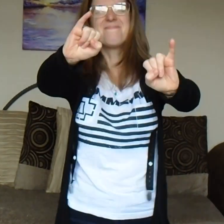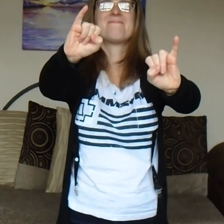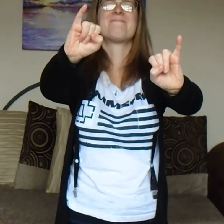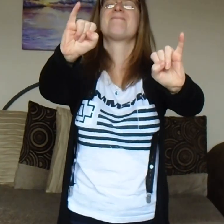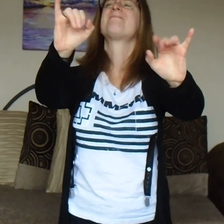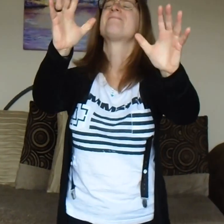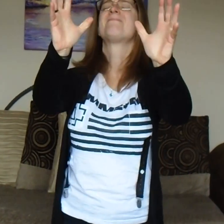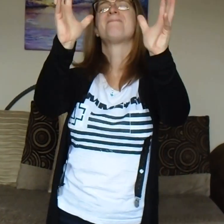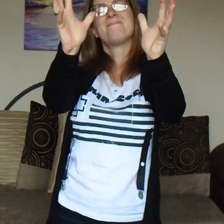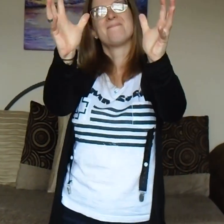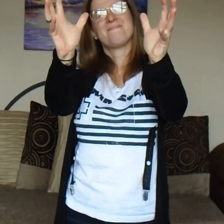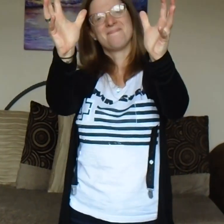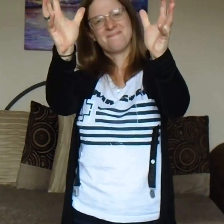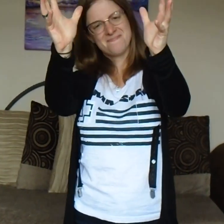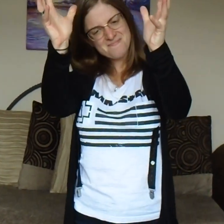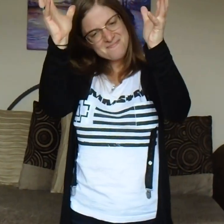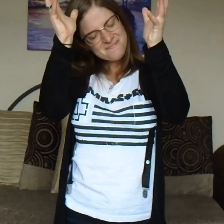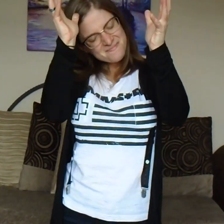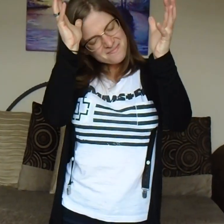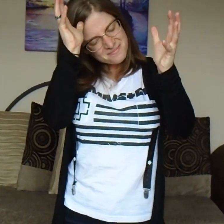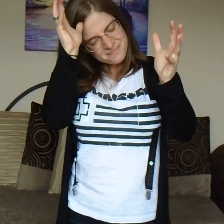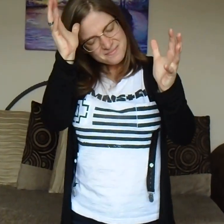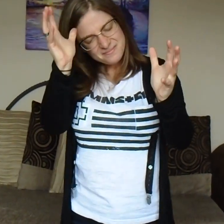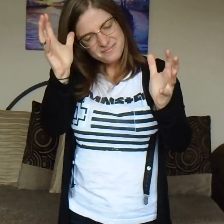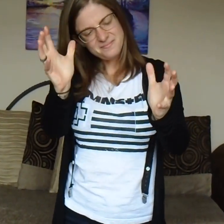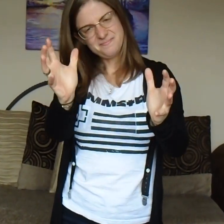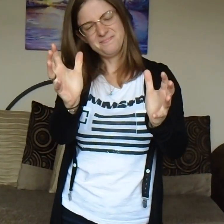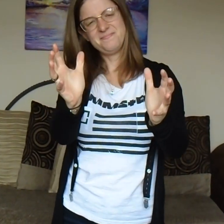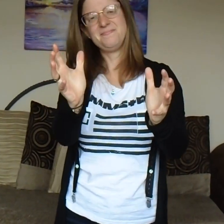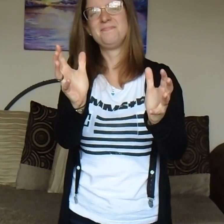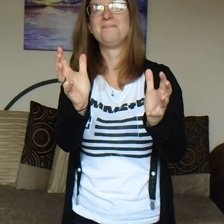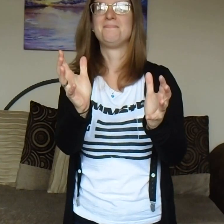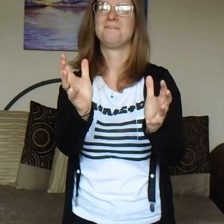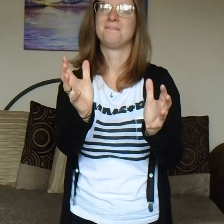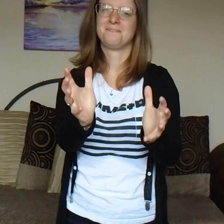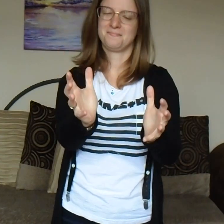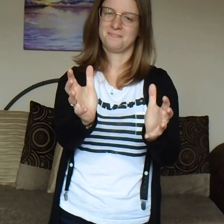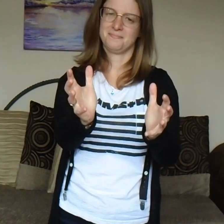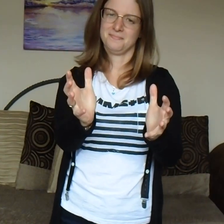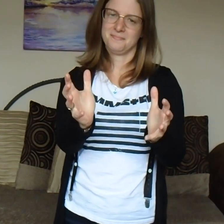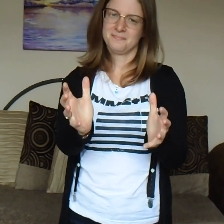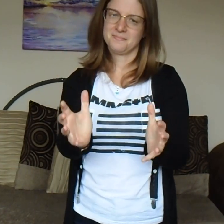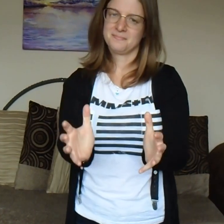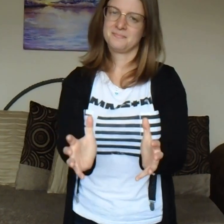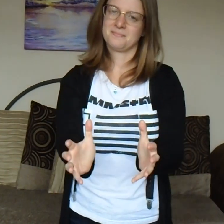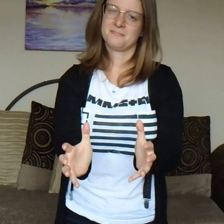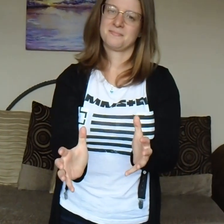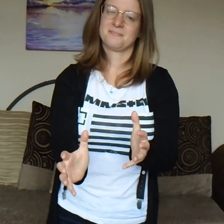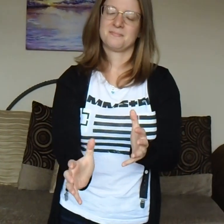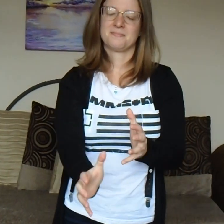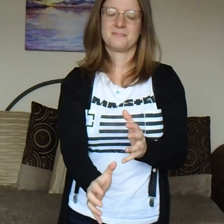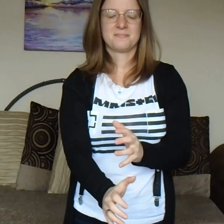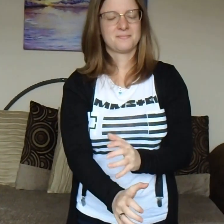do